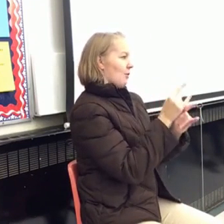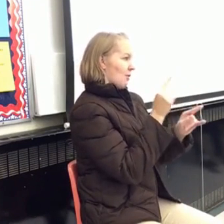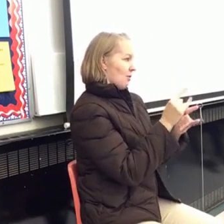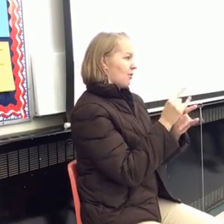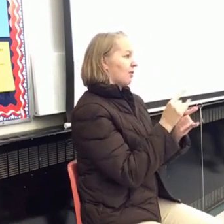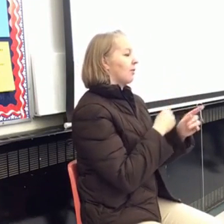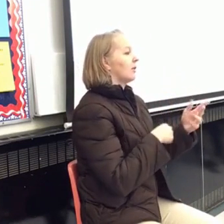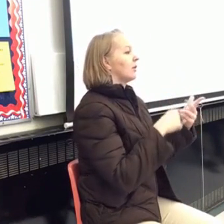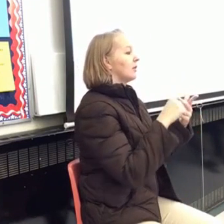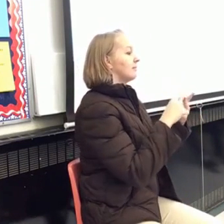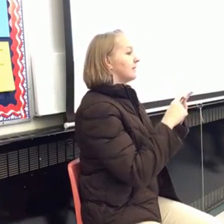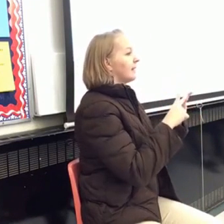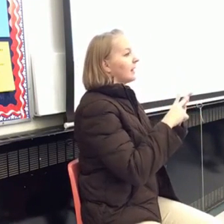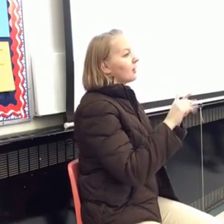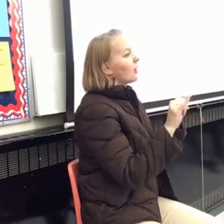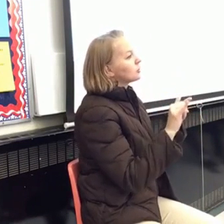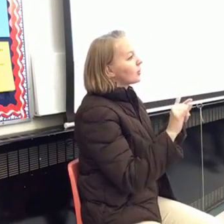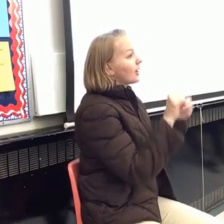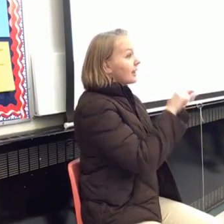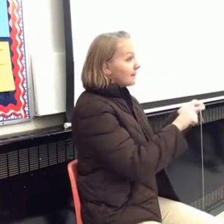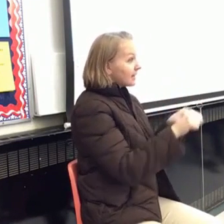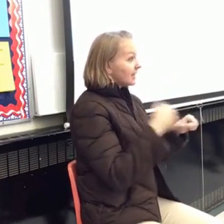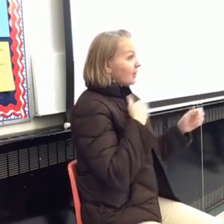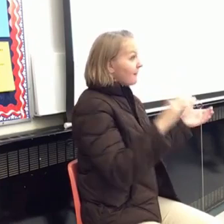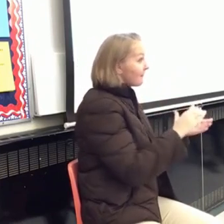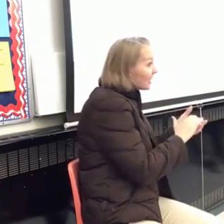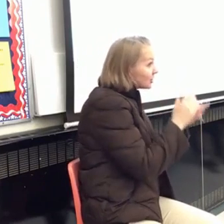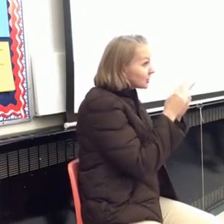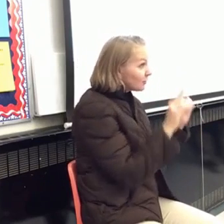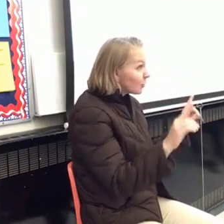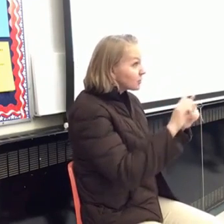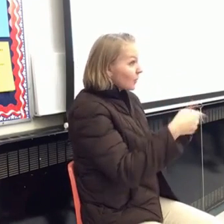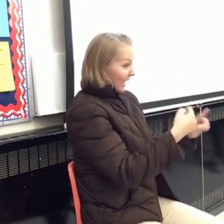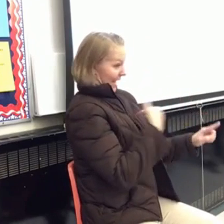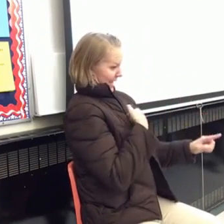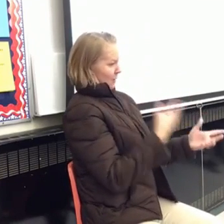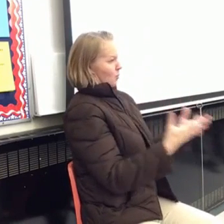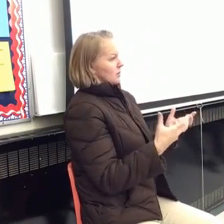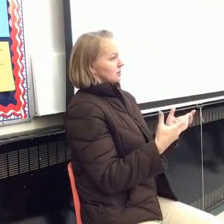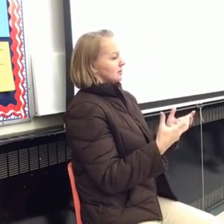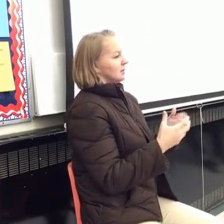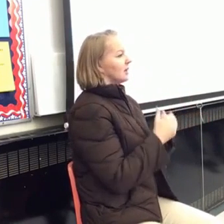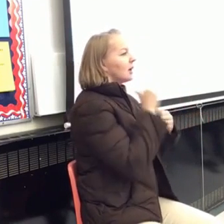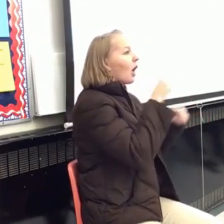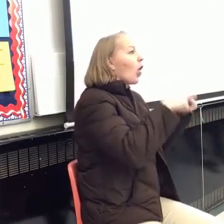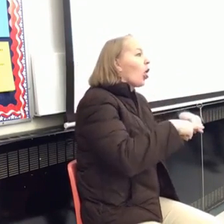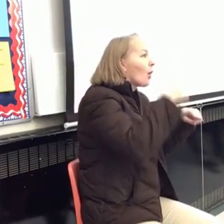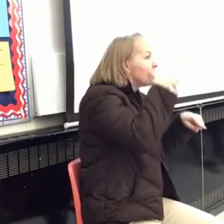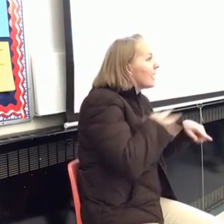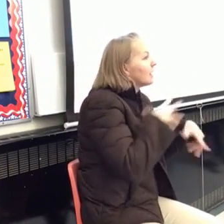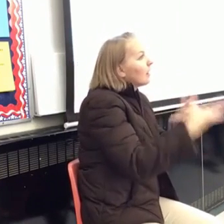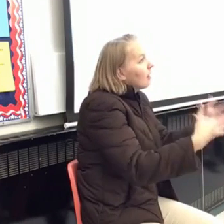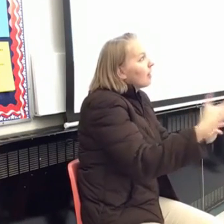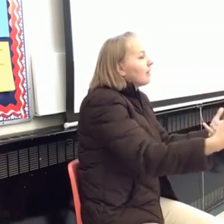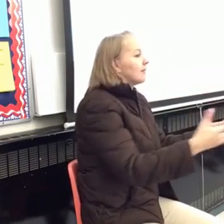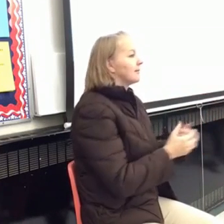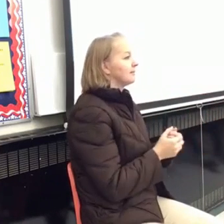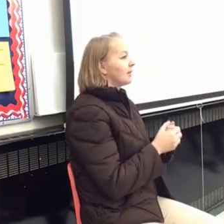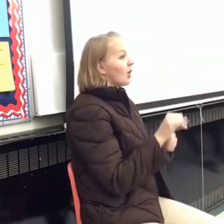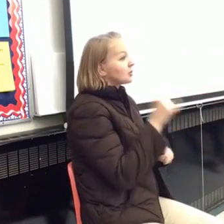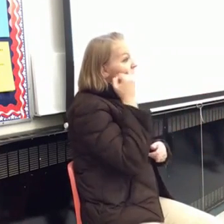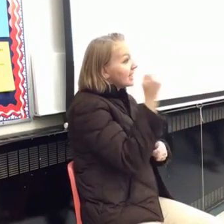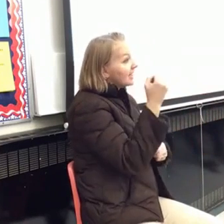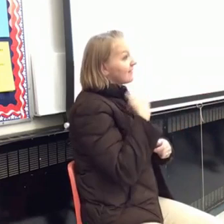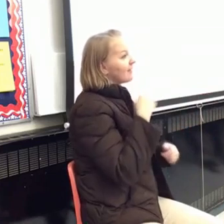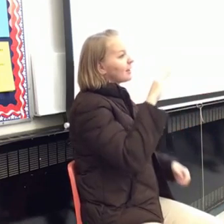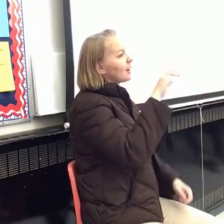to advocate for other things, such as the ability to have marriage and divorce whenever you want and not relying on the men. Even the idea of